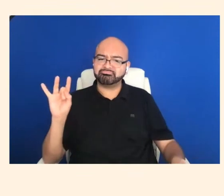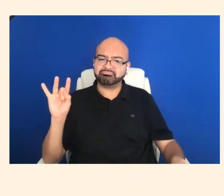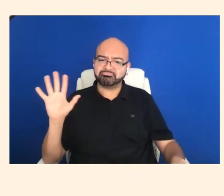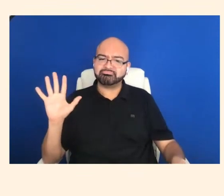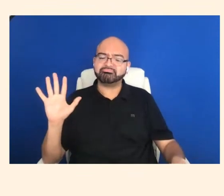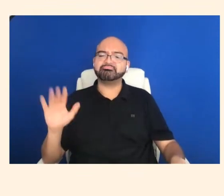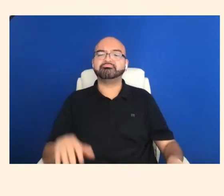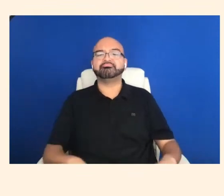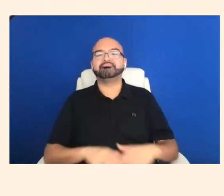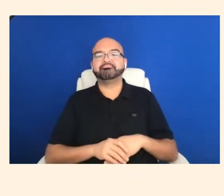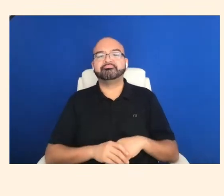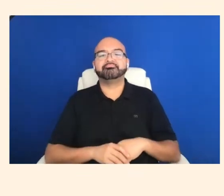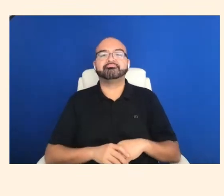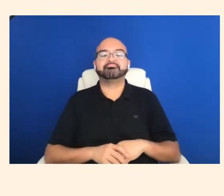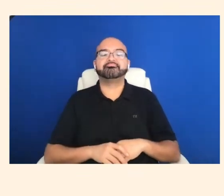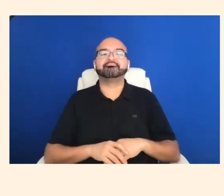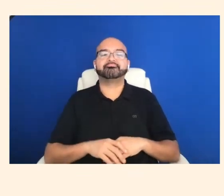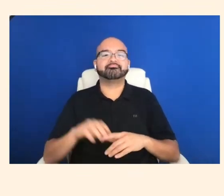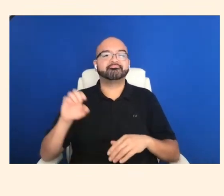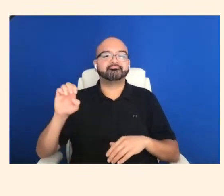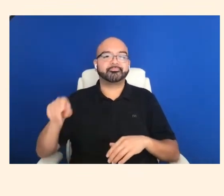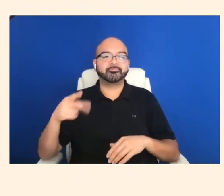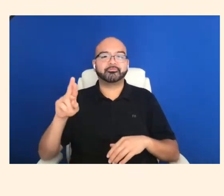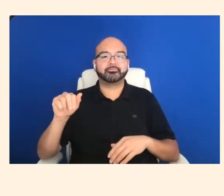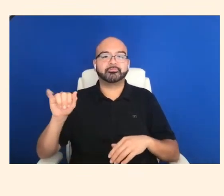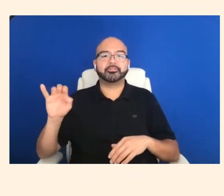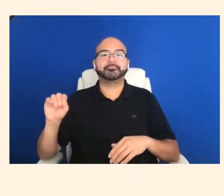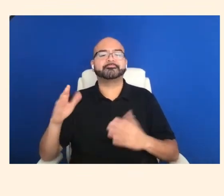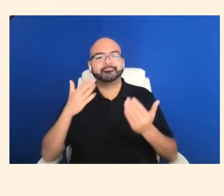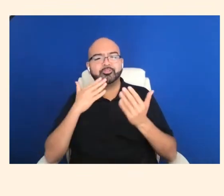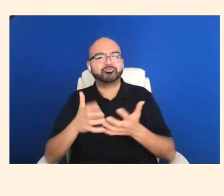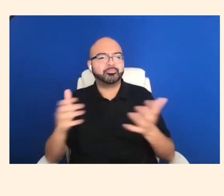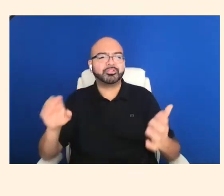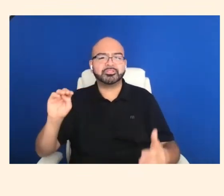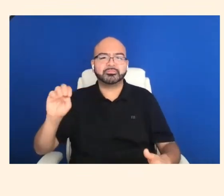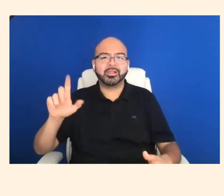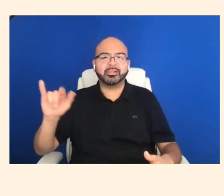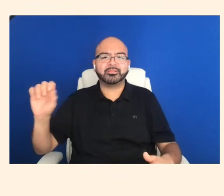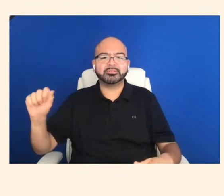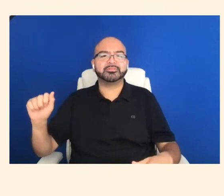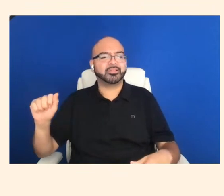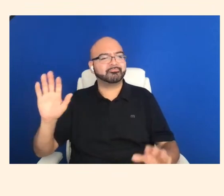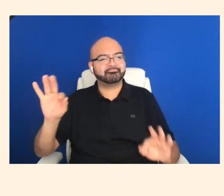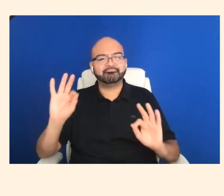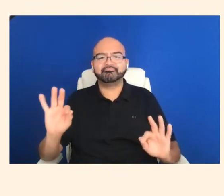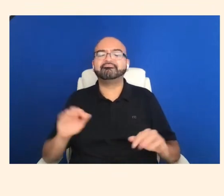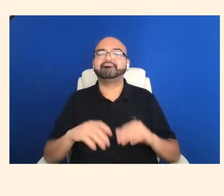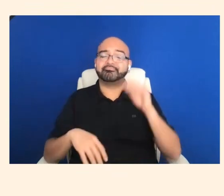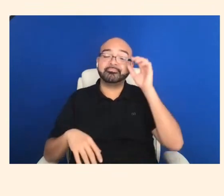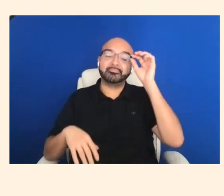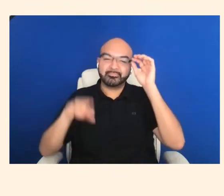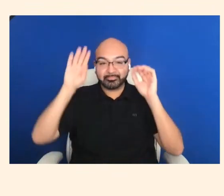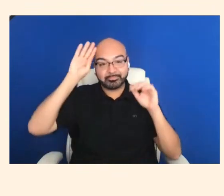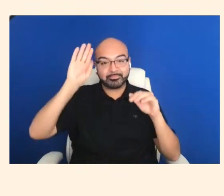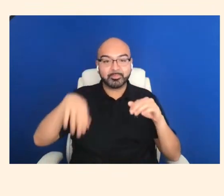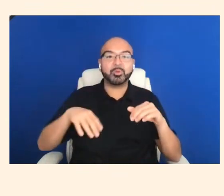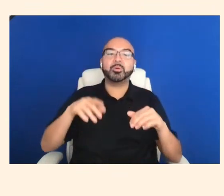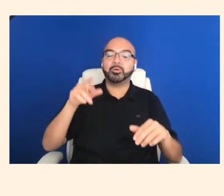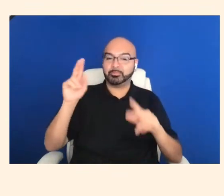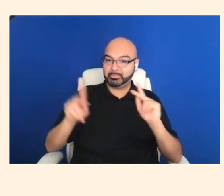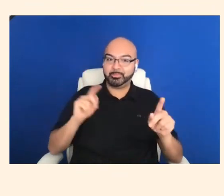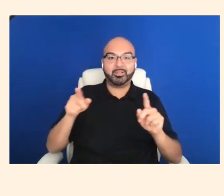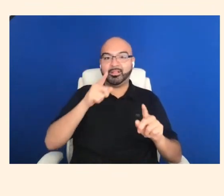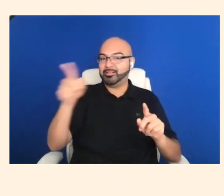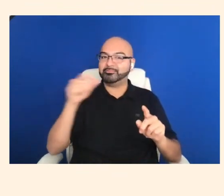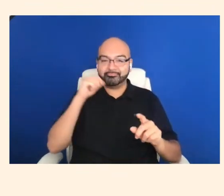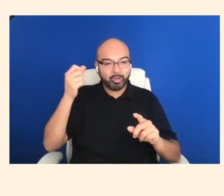Thank you so much, Melissa. I think, what many people miss outside of just the sheer isolation that comes